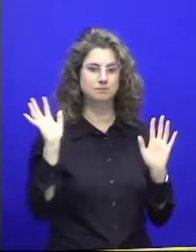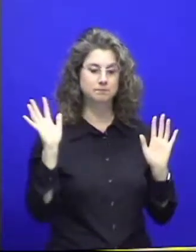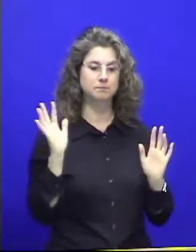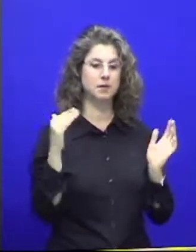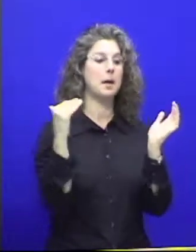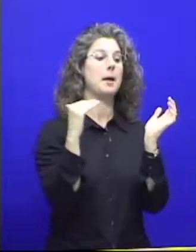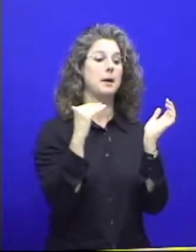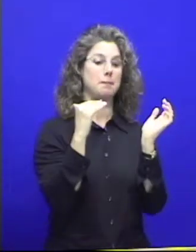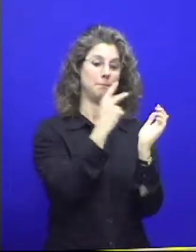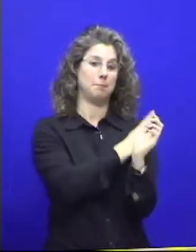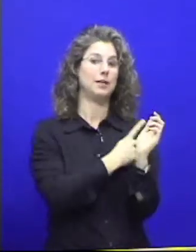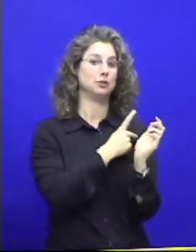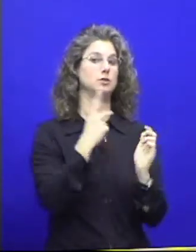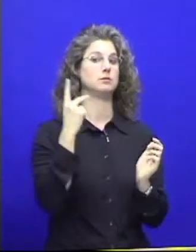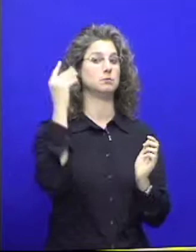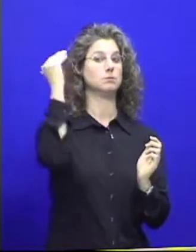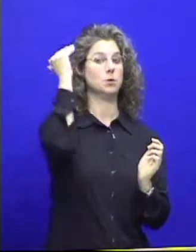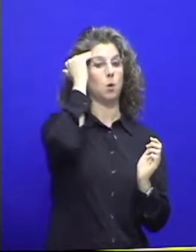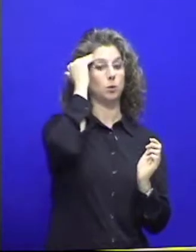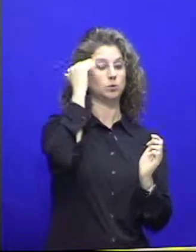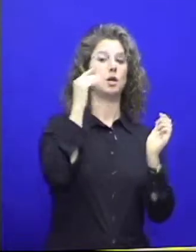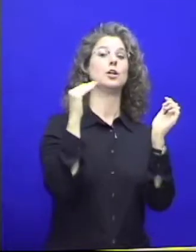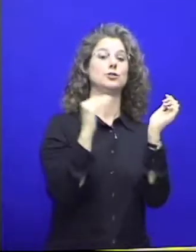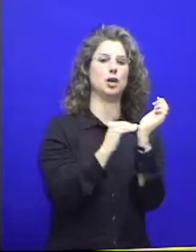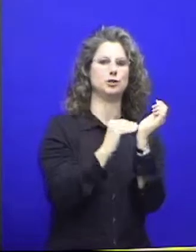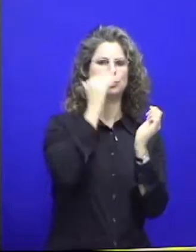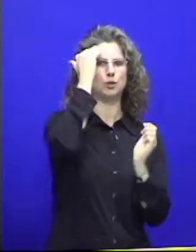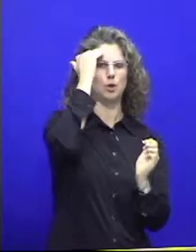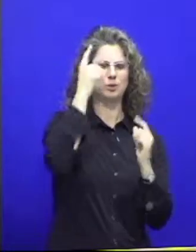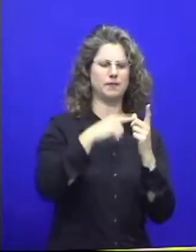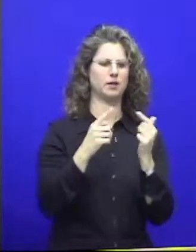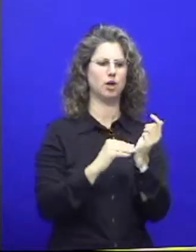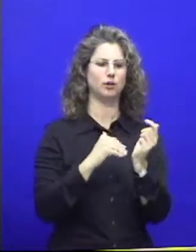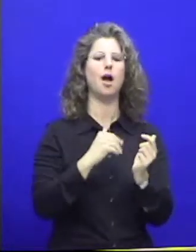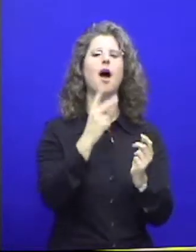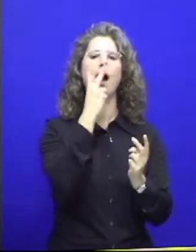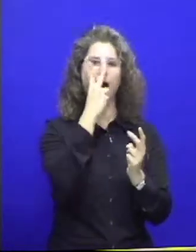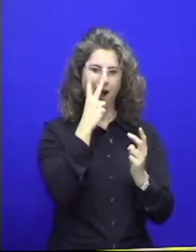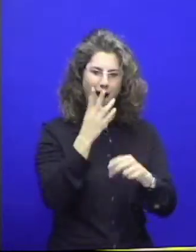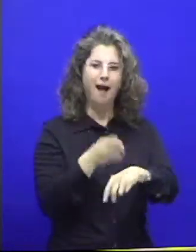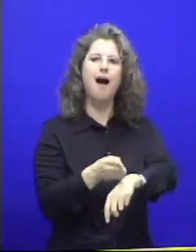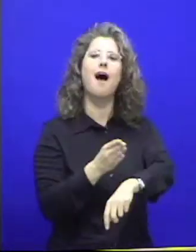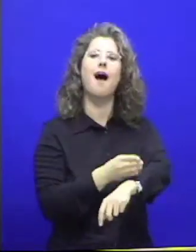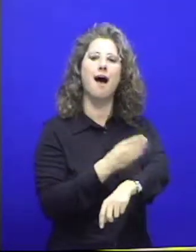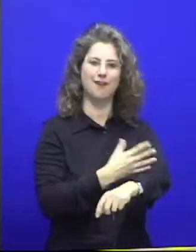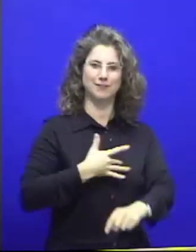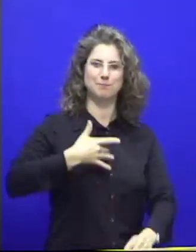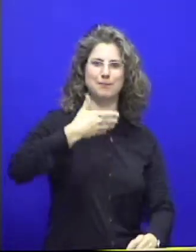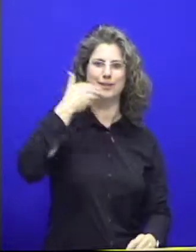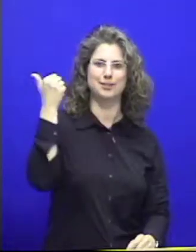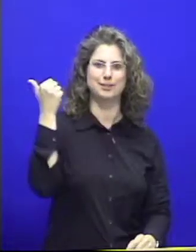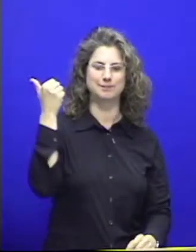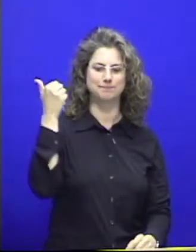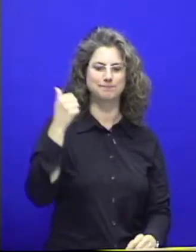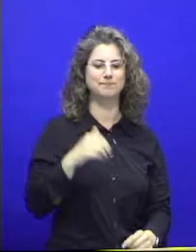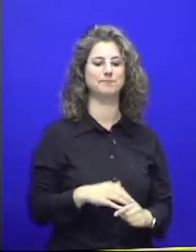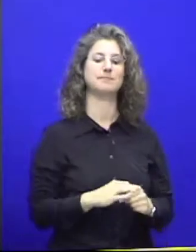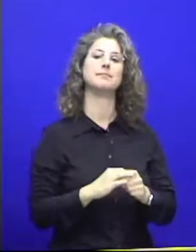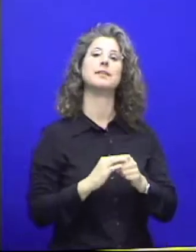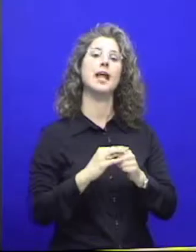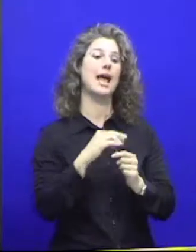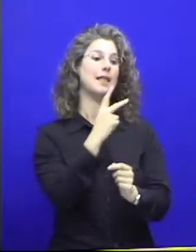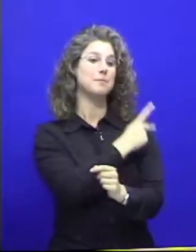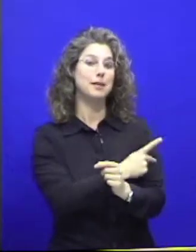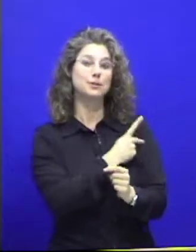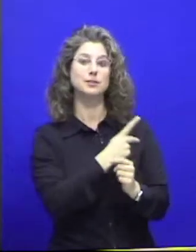doctor knows that the patient's getting a new drug. So the doctor starts to see the patient as feeling better. And the patient's